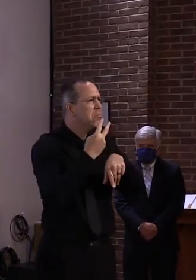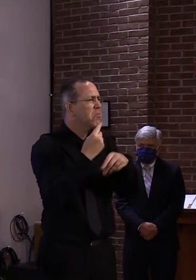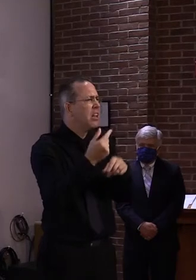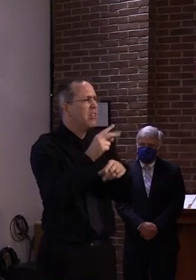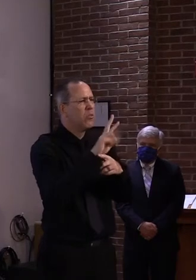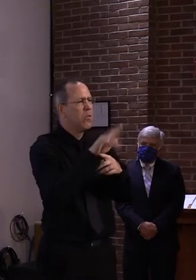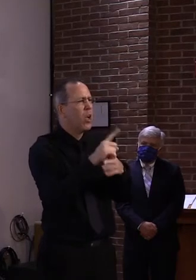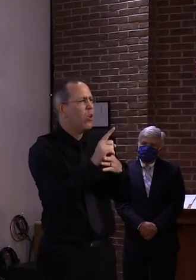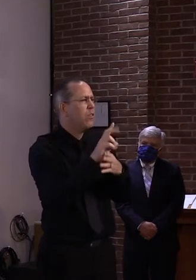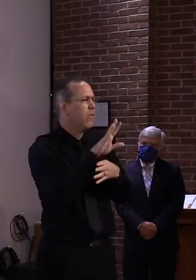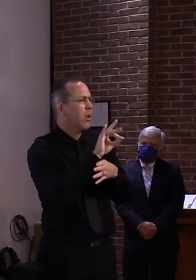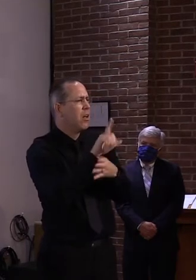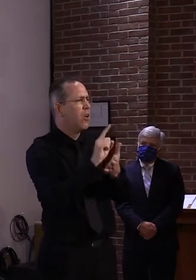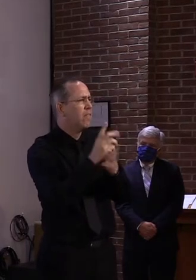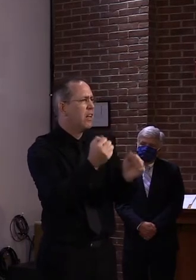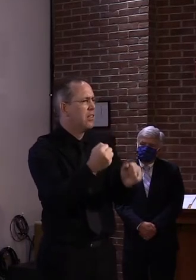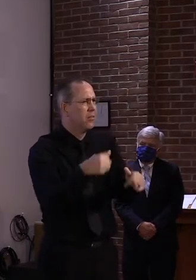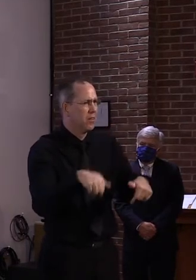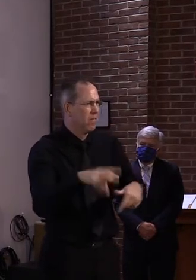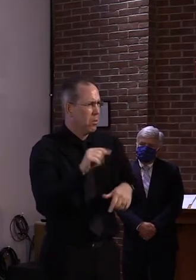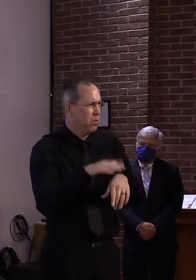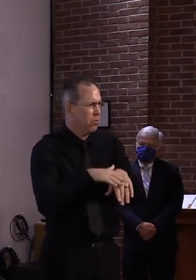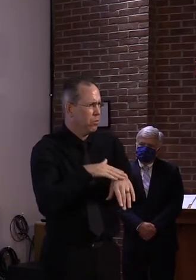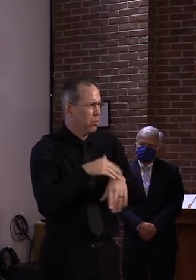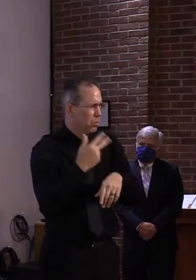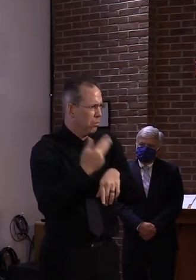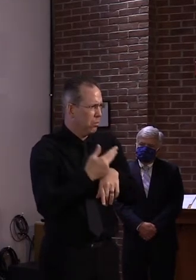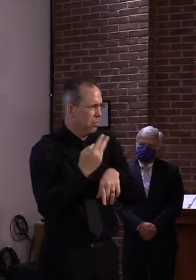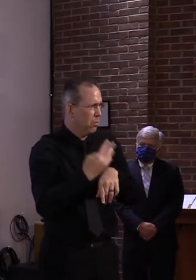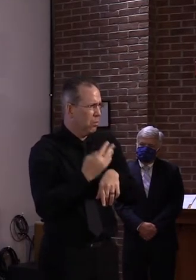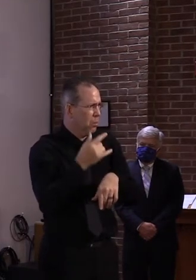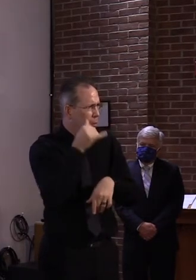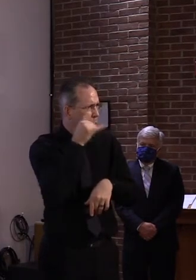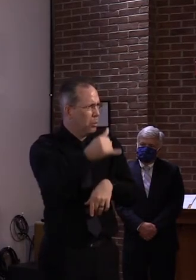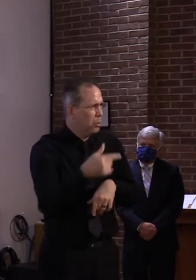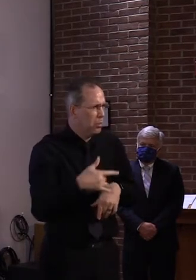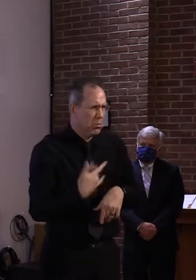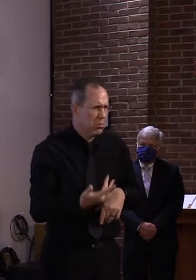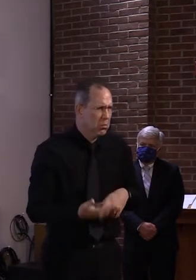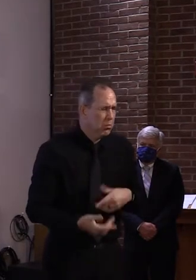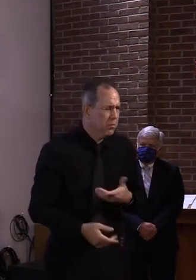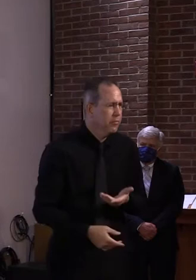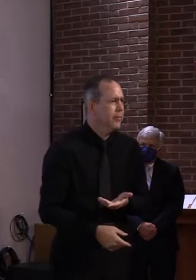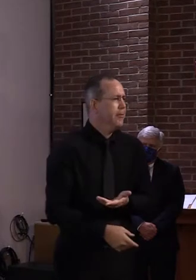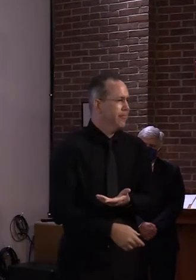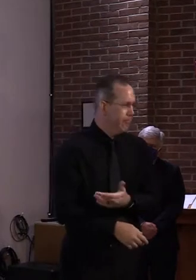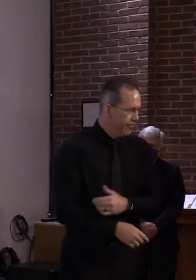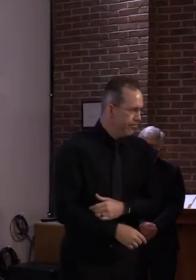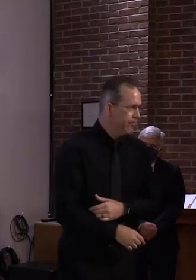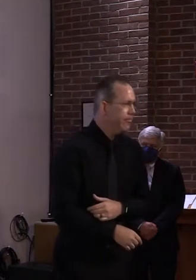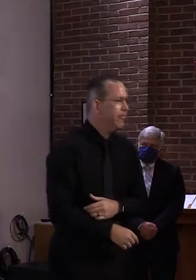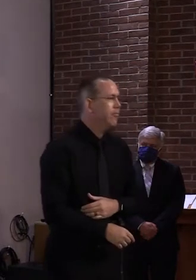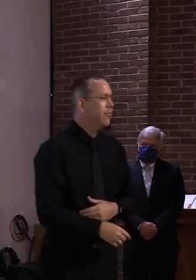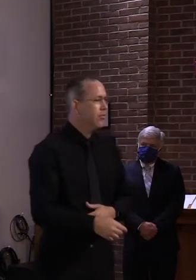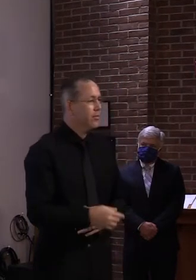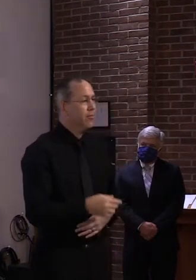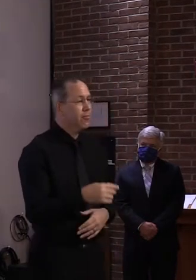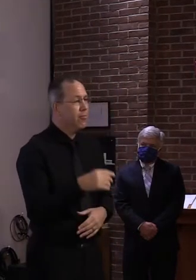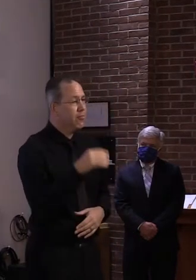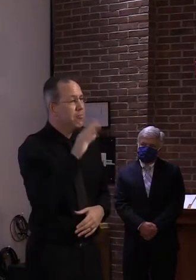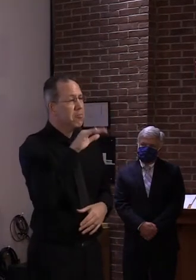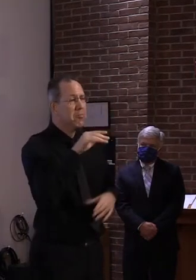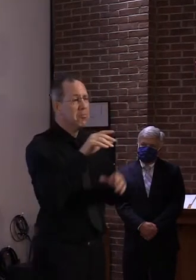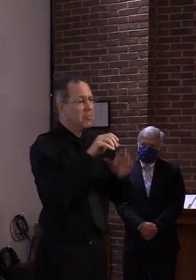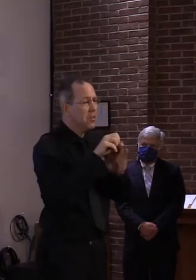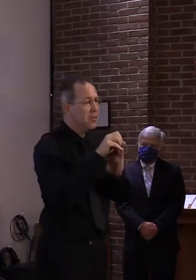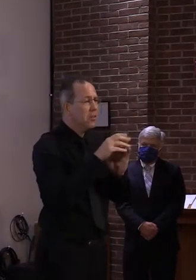Yeah, thank you. That observation is correct for some people. And so if it's correct for some people, that's important to us. I'm hoping